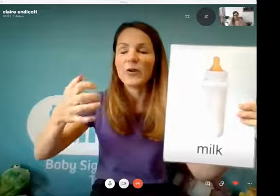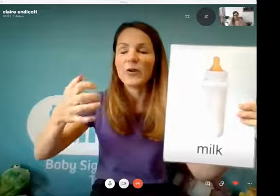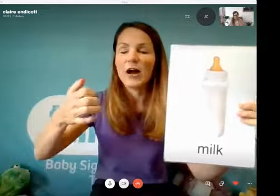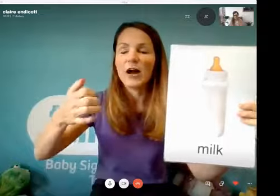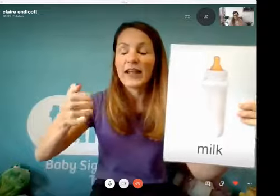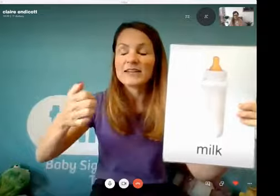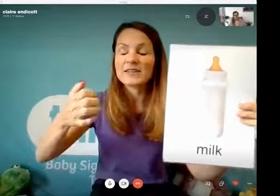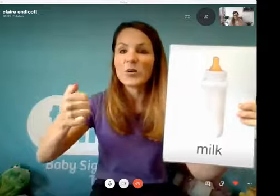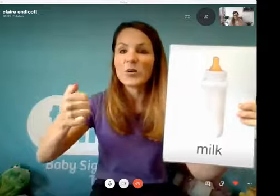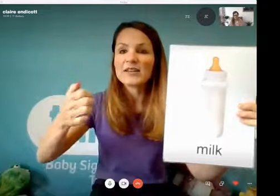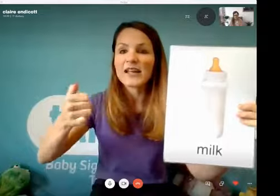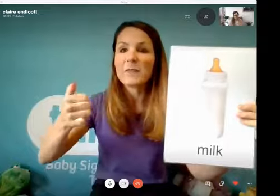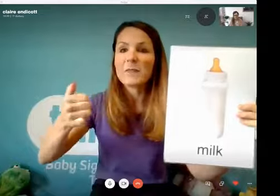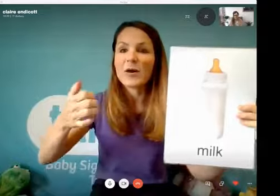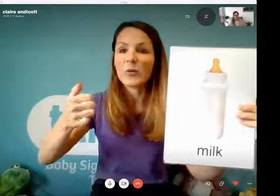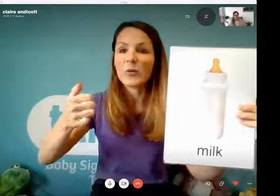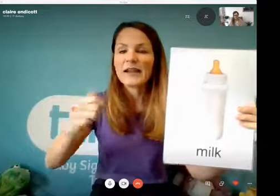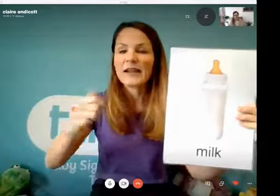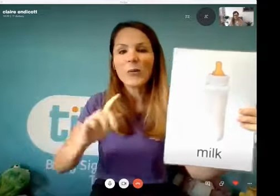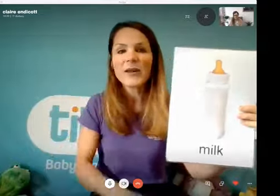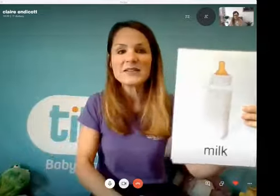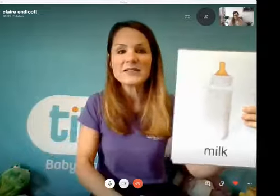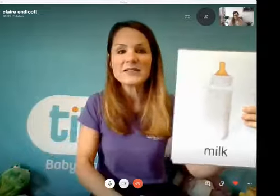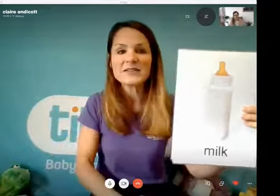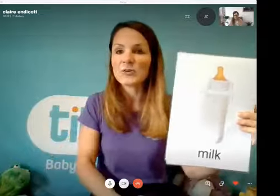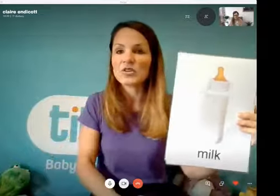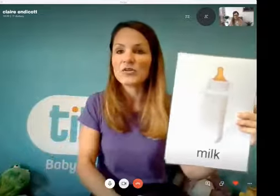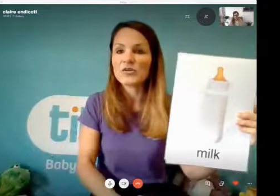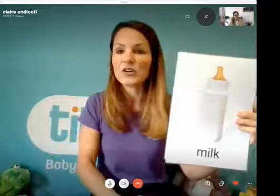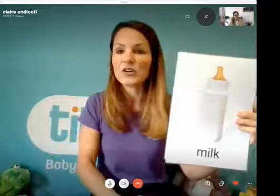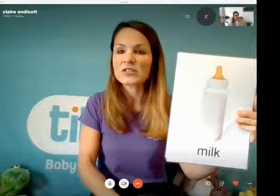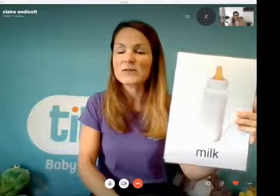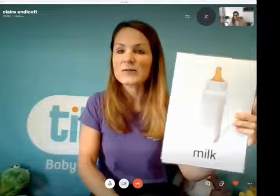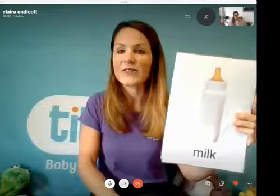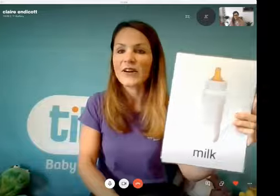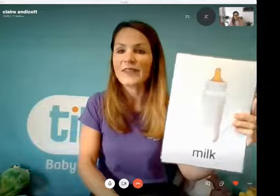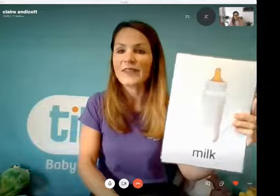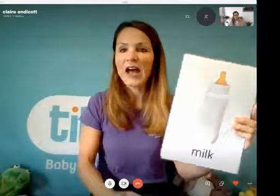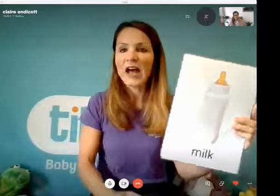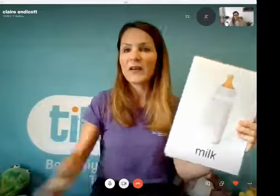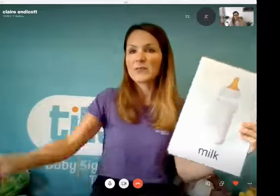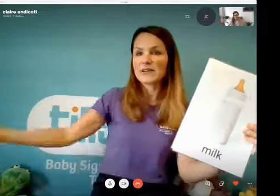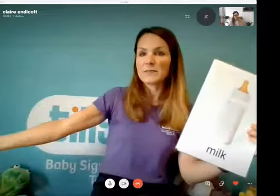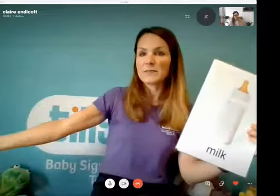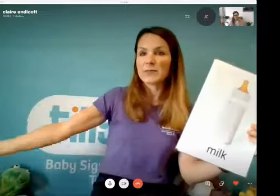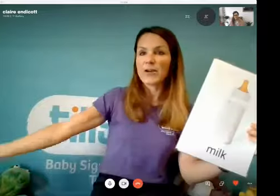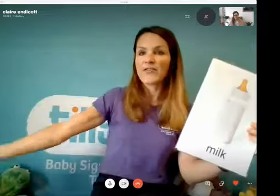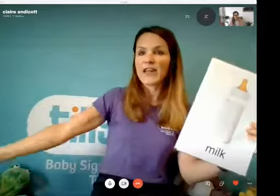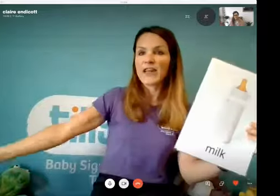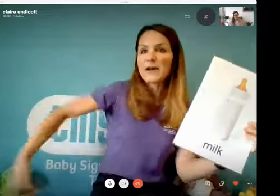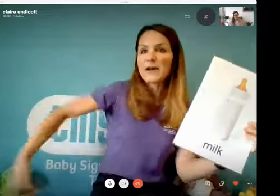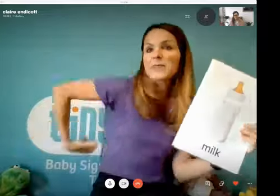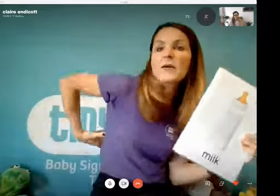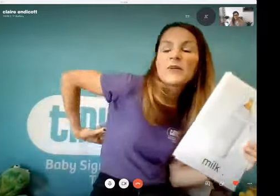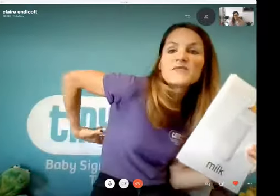so always say the word milk. Now, with baby sign language, you can sometimes find that a baby signs milk over here. Breastfed babies sign